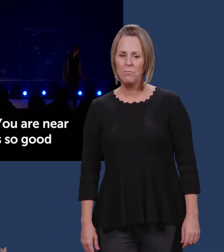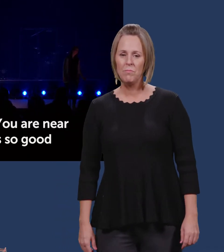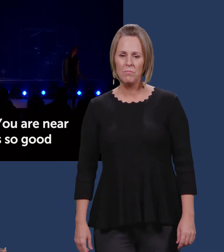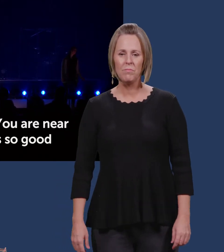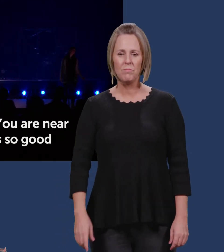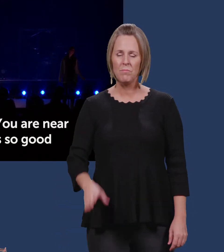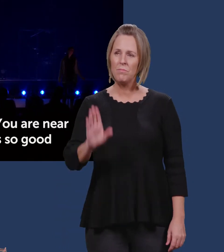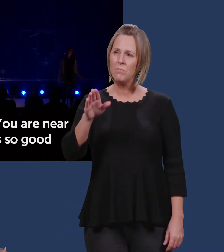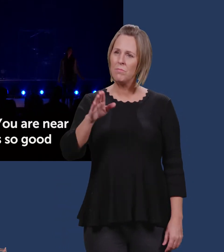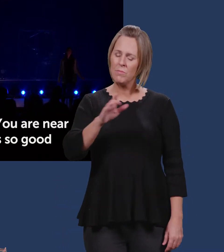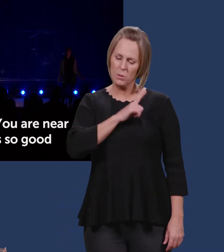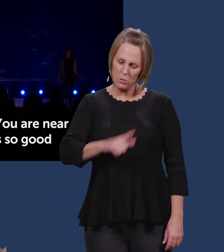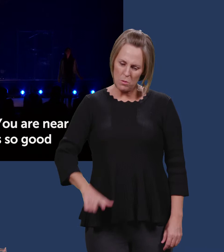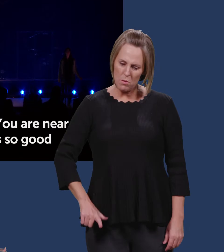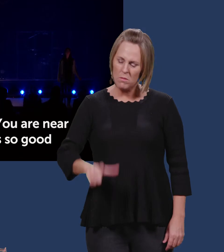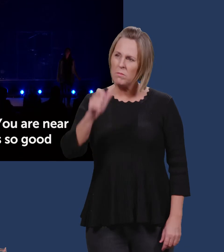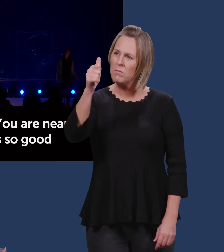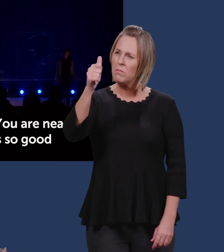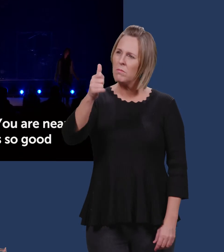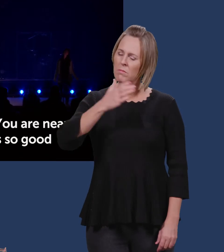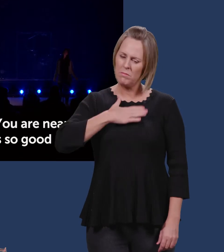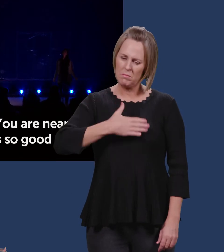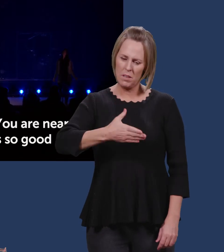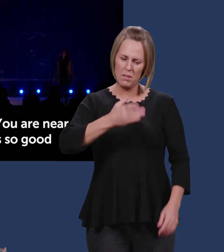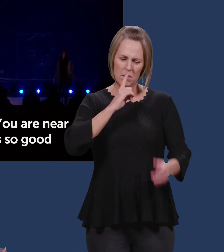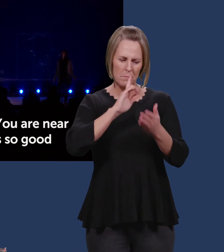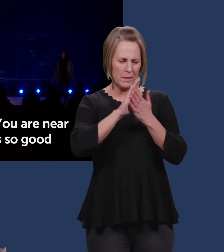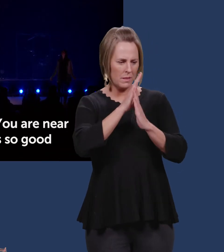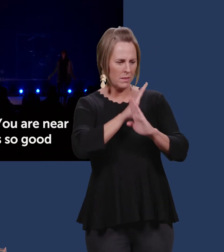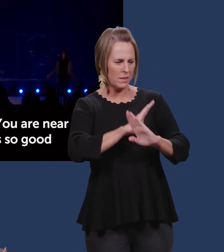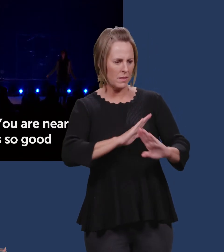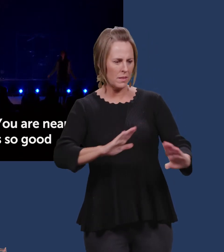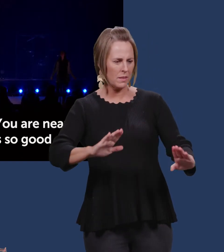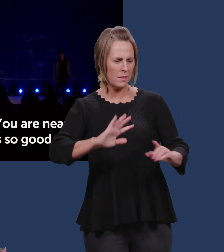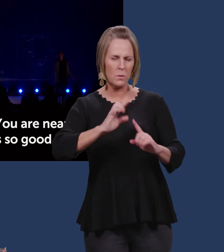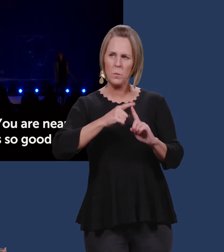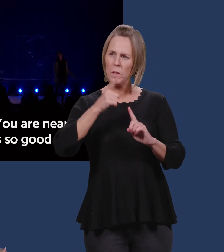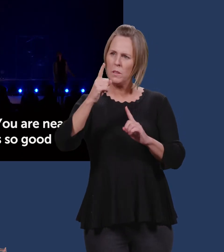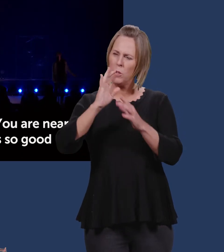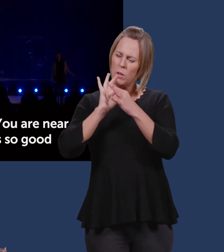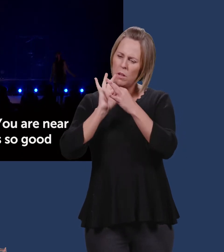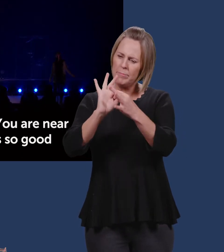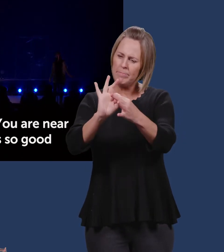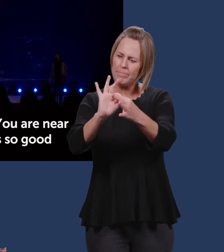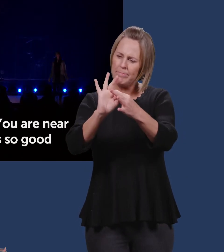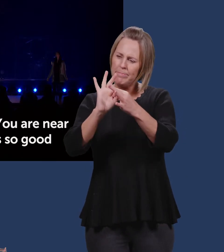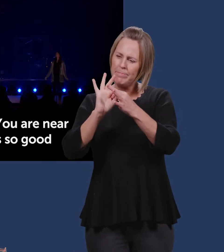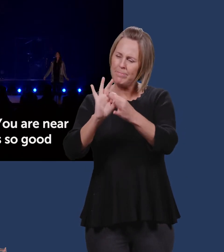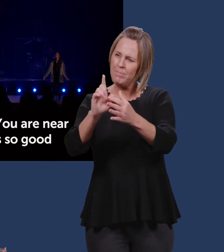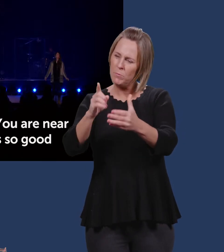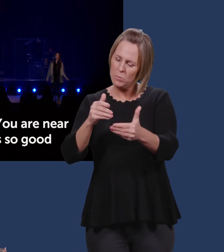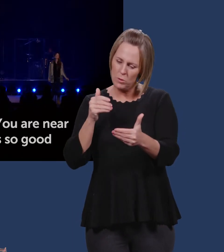I find my peace. You are near, your presence is so good.